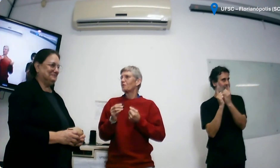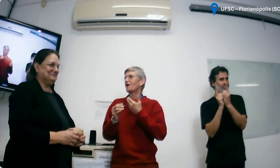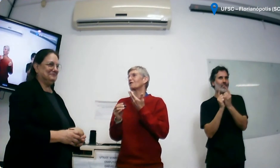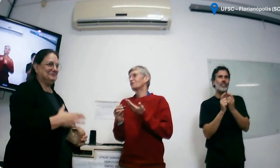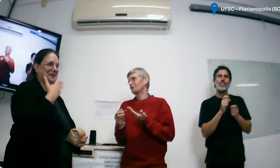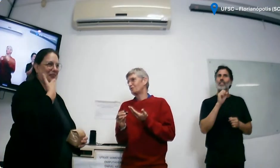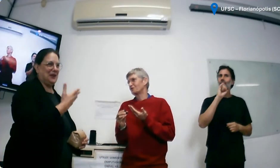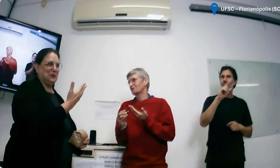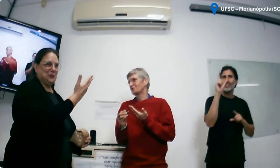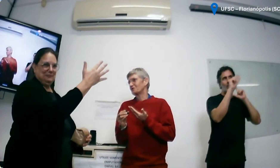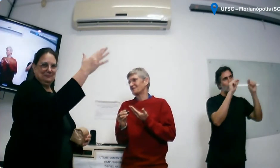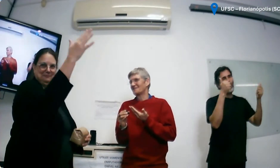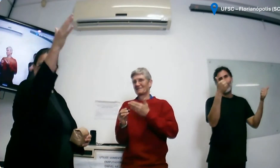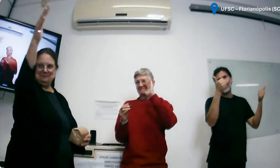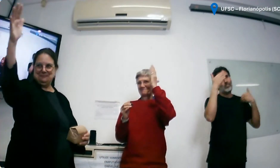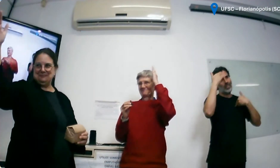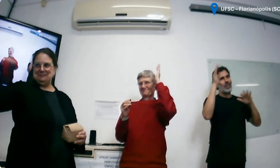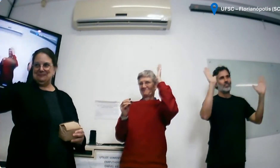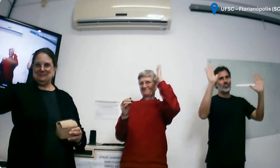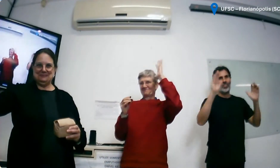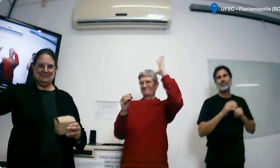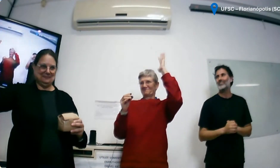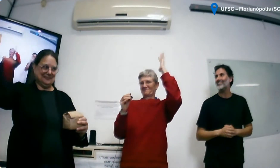you everybody, and thank you, Professor Teresa.